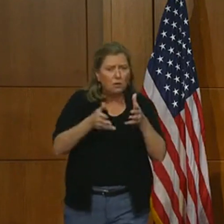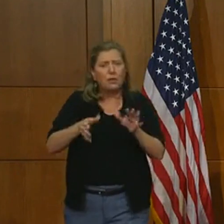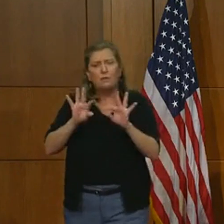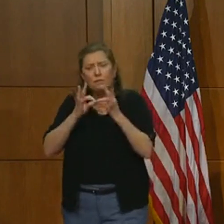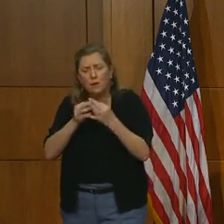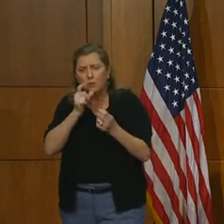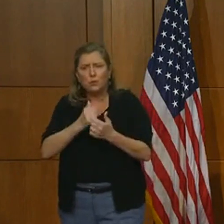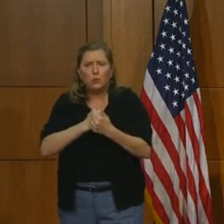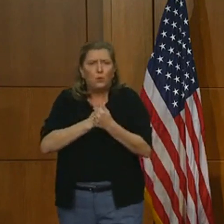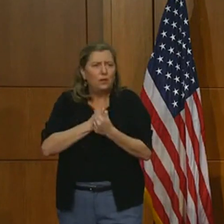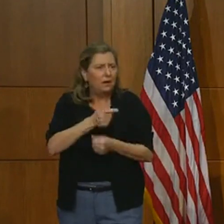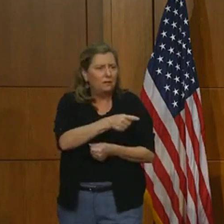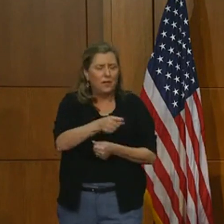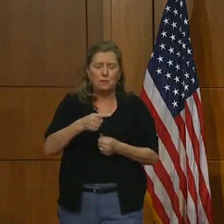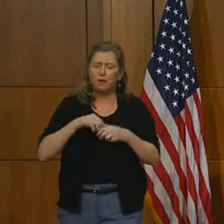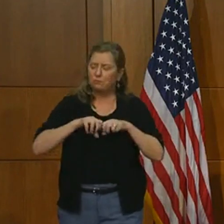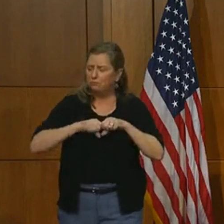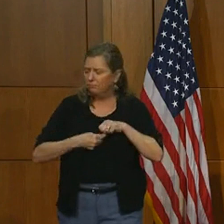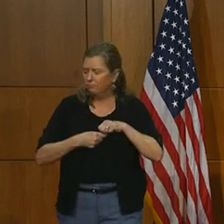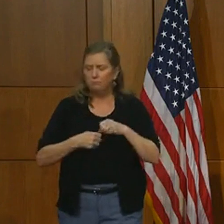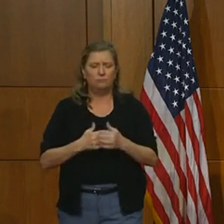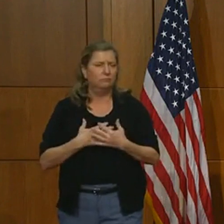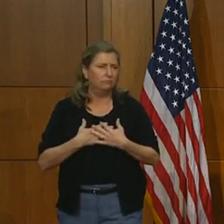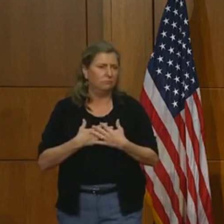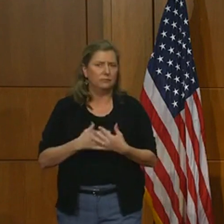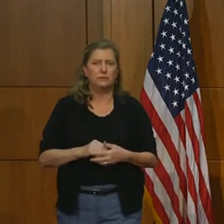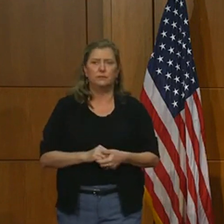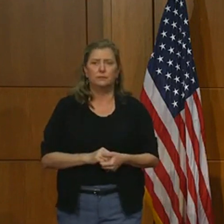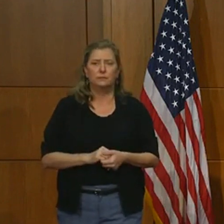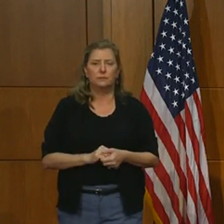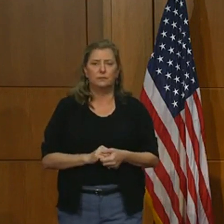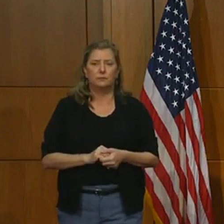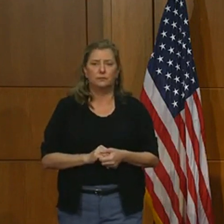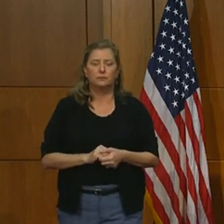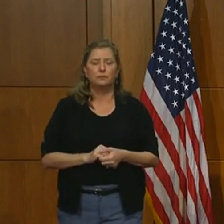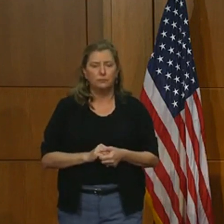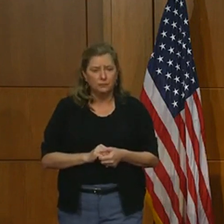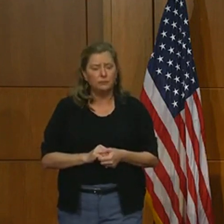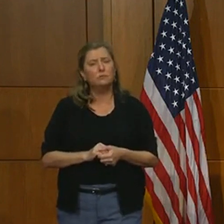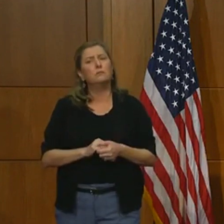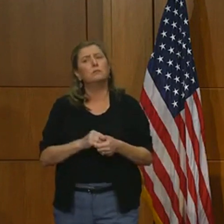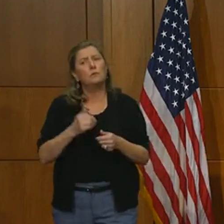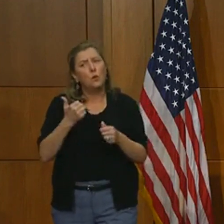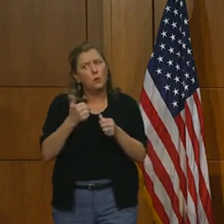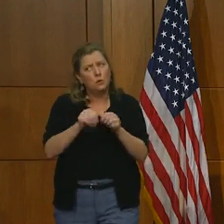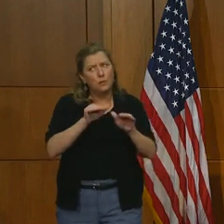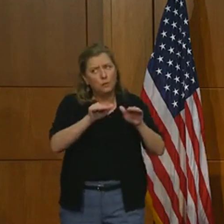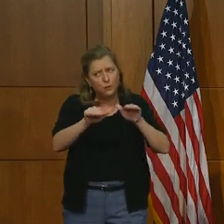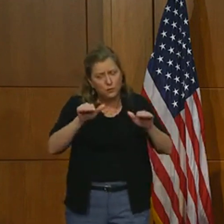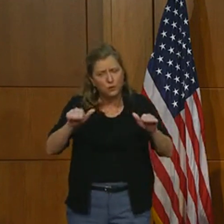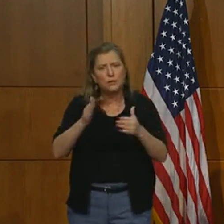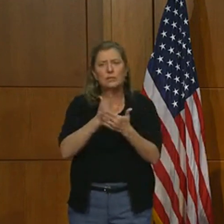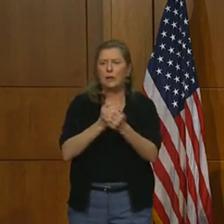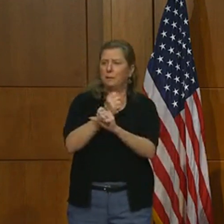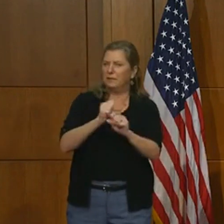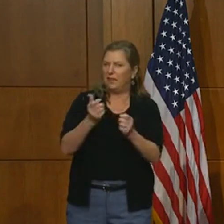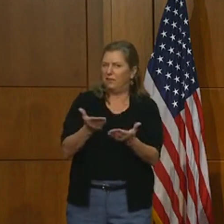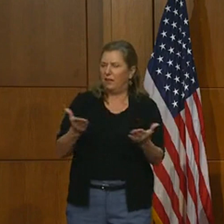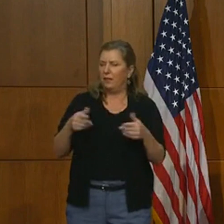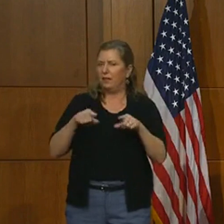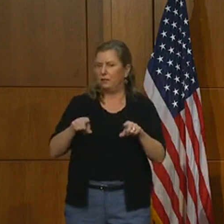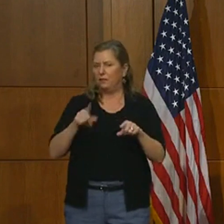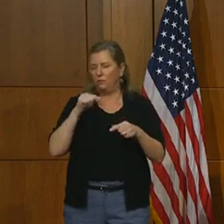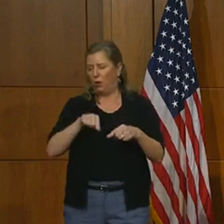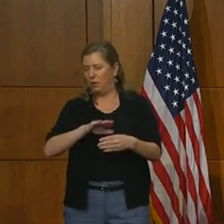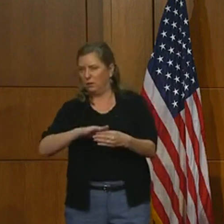and we all mourn their loss. I want to remind Virginians of a couple of other safety issues as we head into this